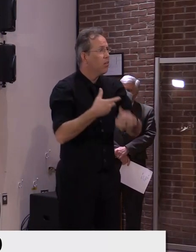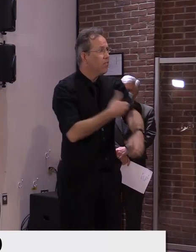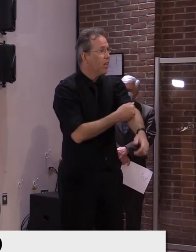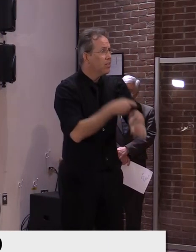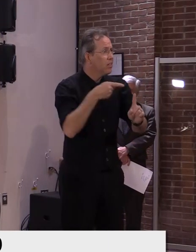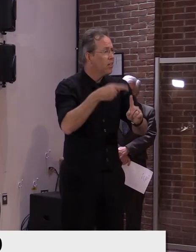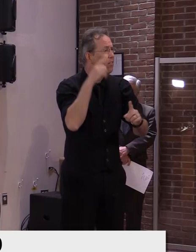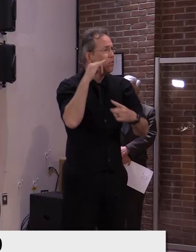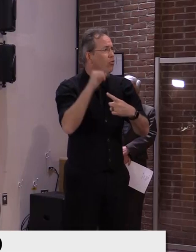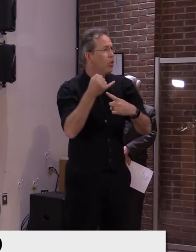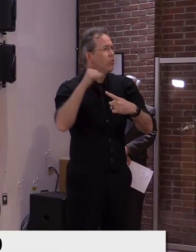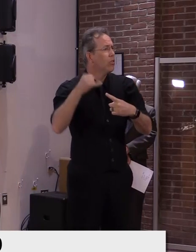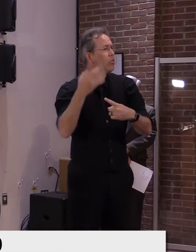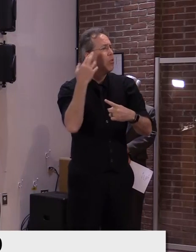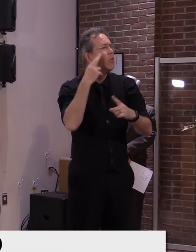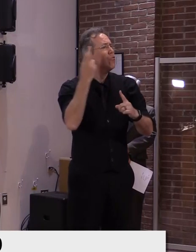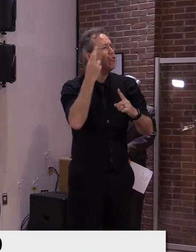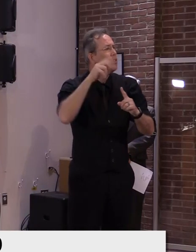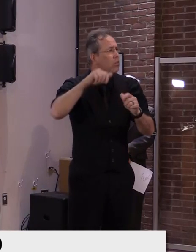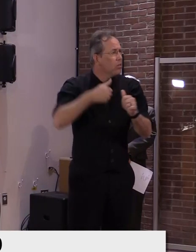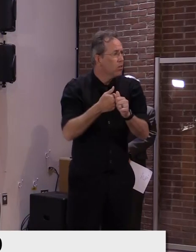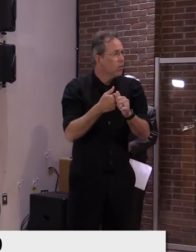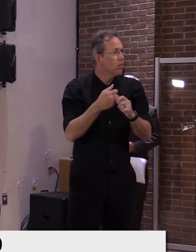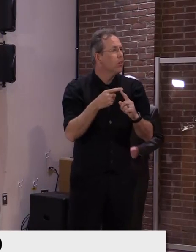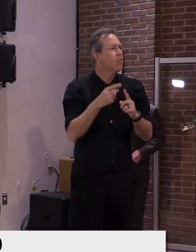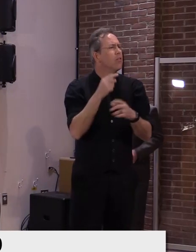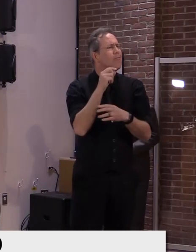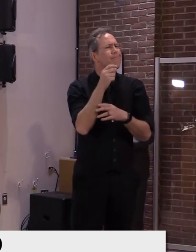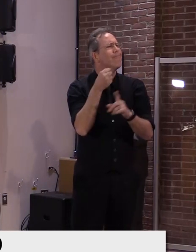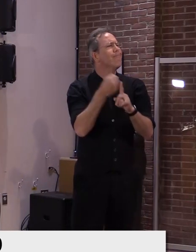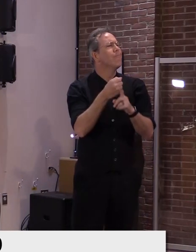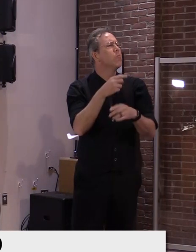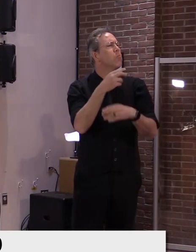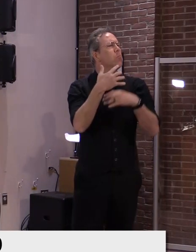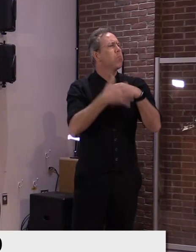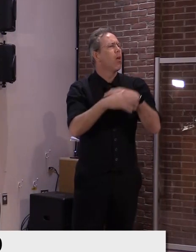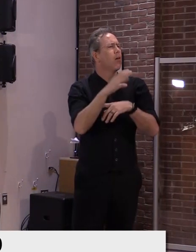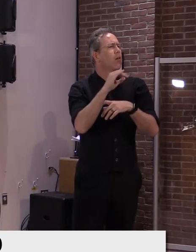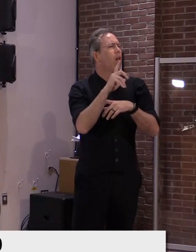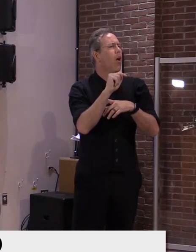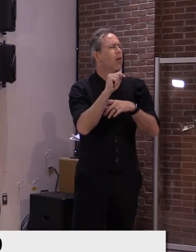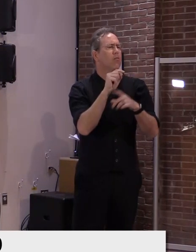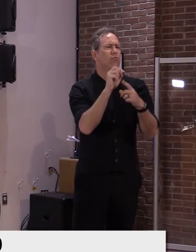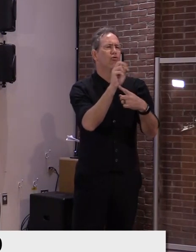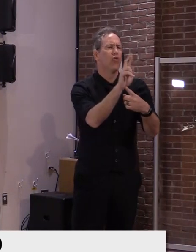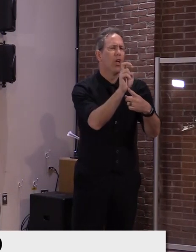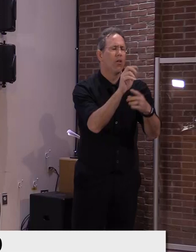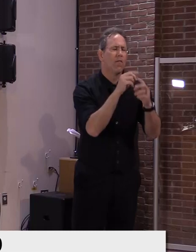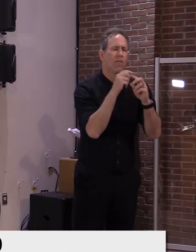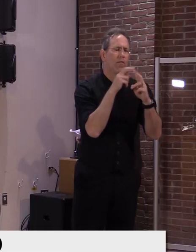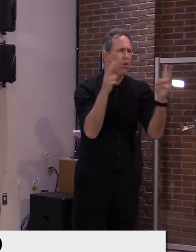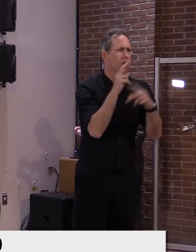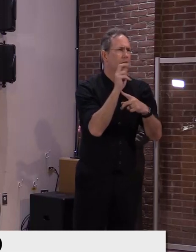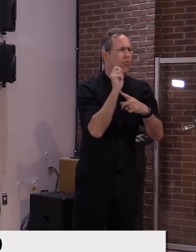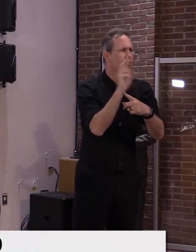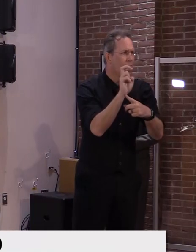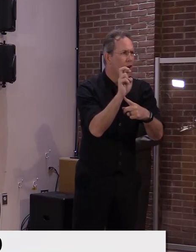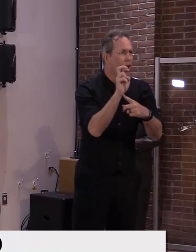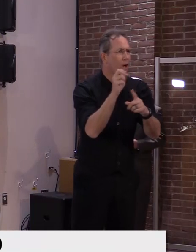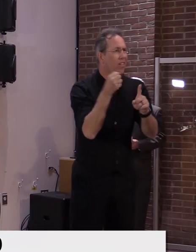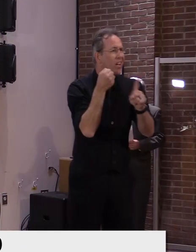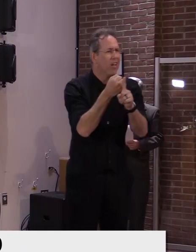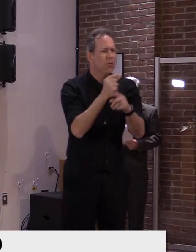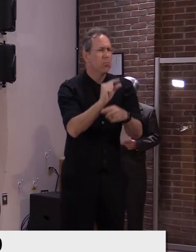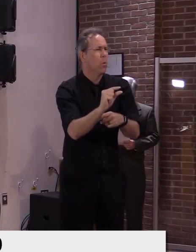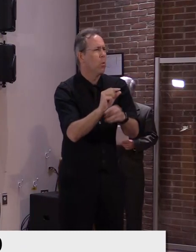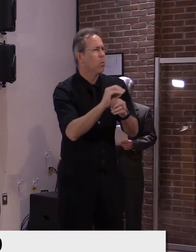clots found in 6 cases out of the 6.8 million people who have been vaccinated with Johnson &